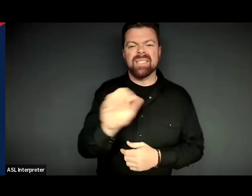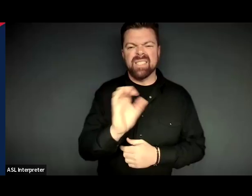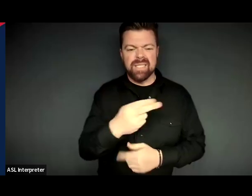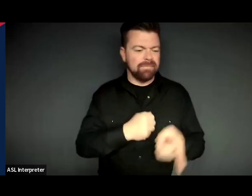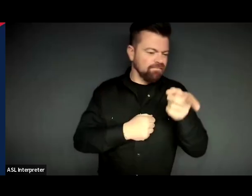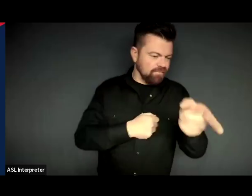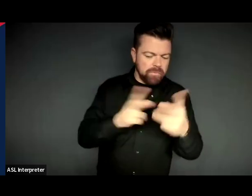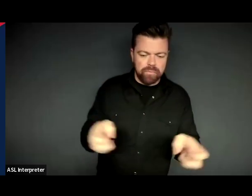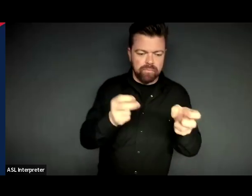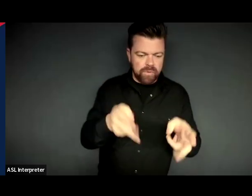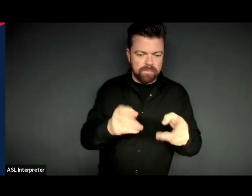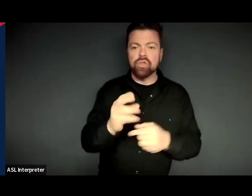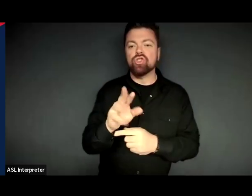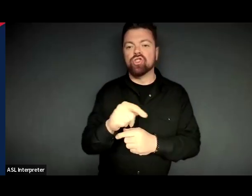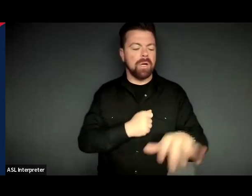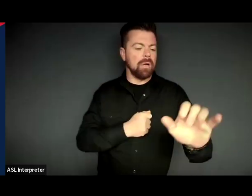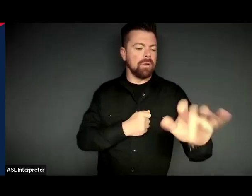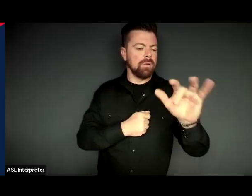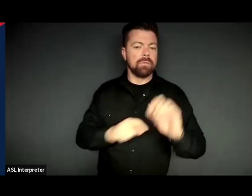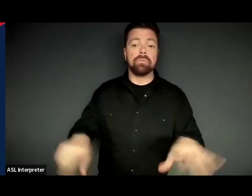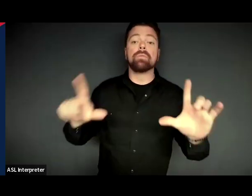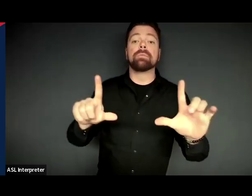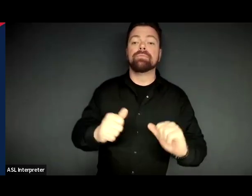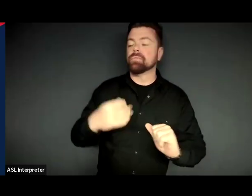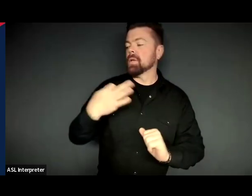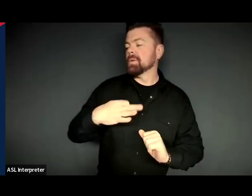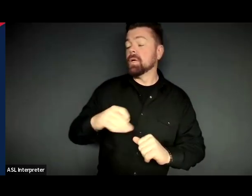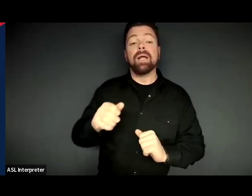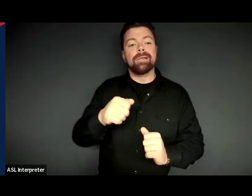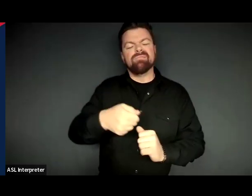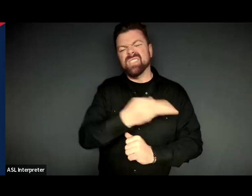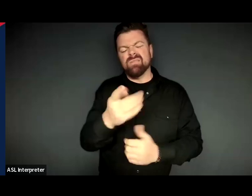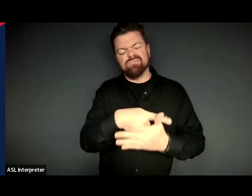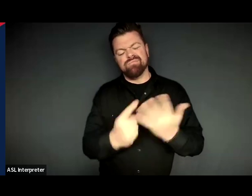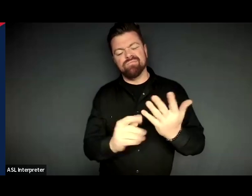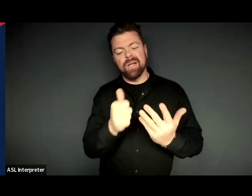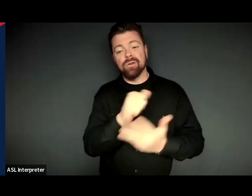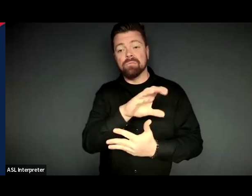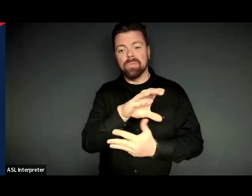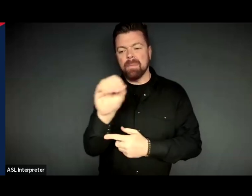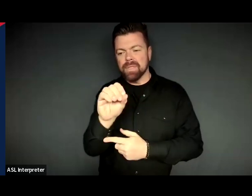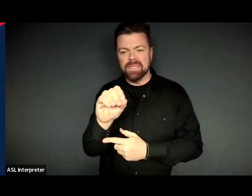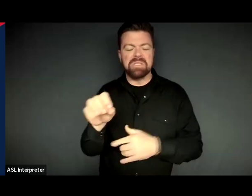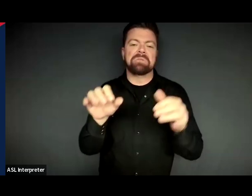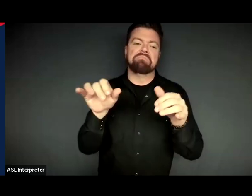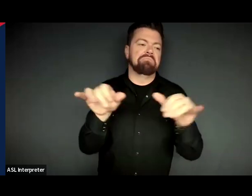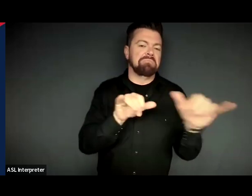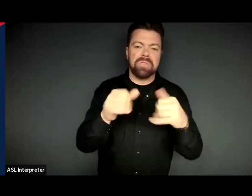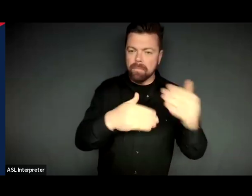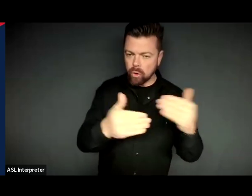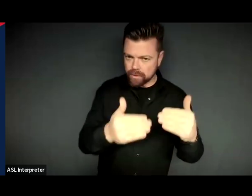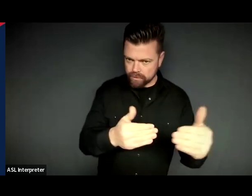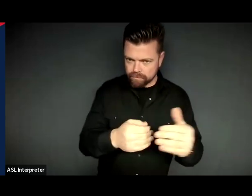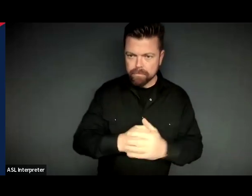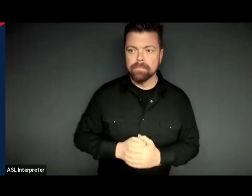chat for you. And that will be very helpful. Now, there are several other companies that are doing the same process.